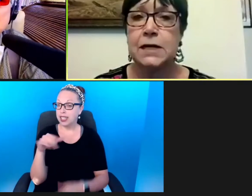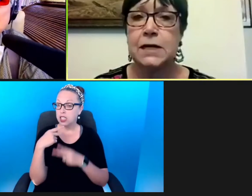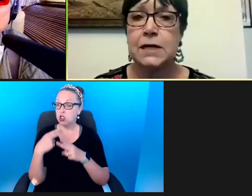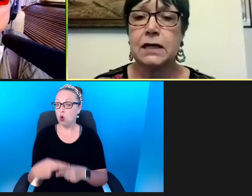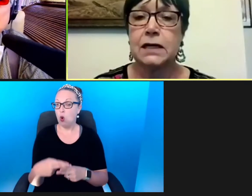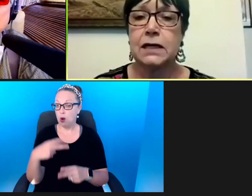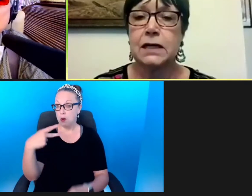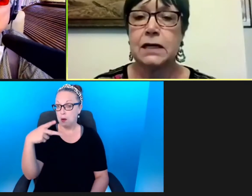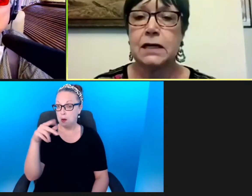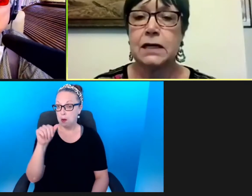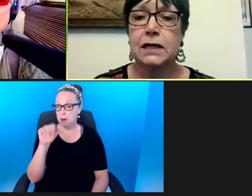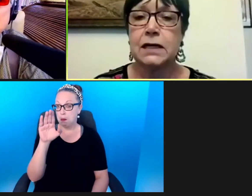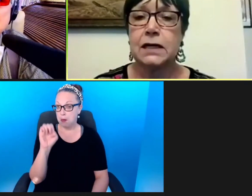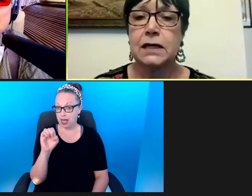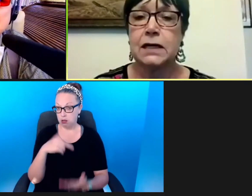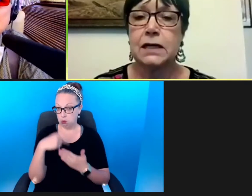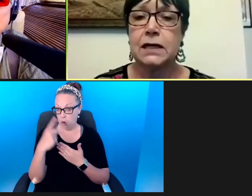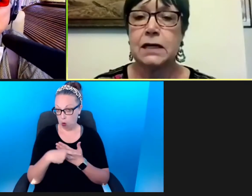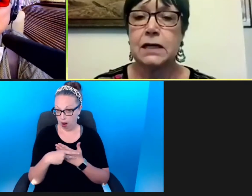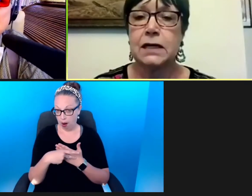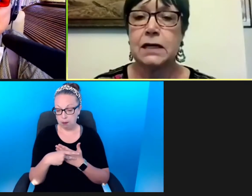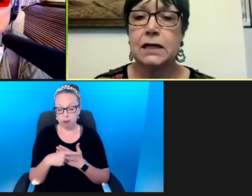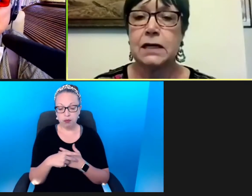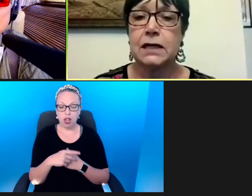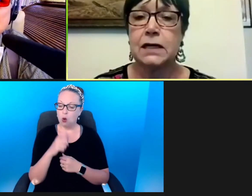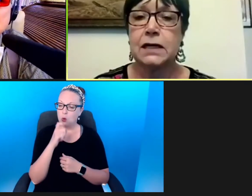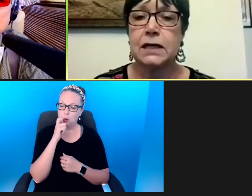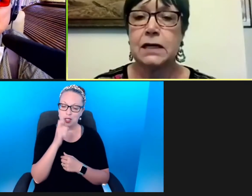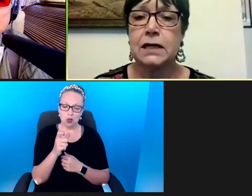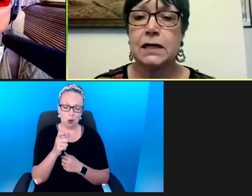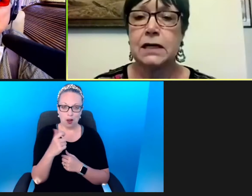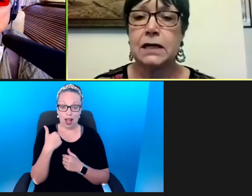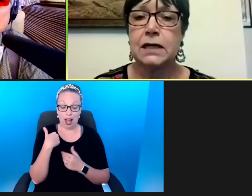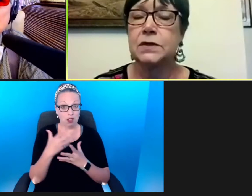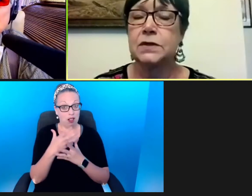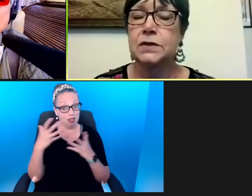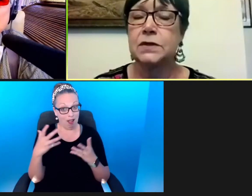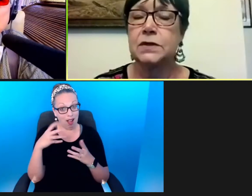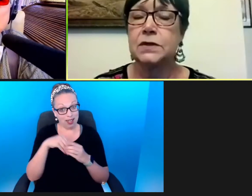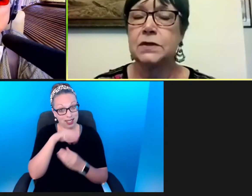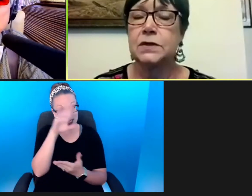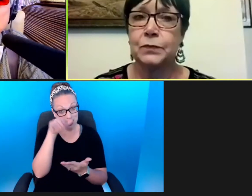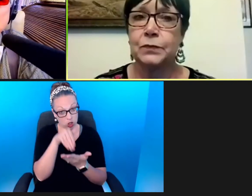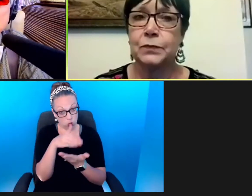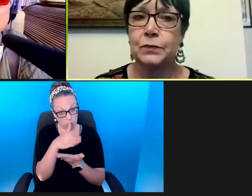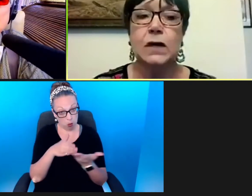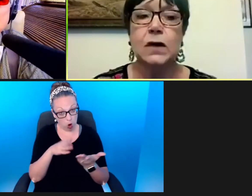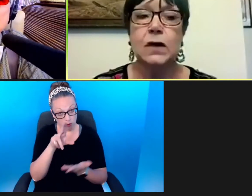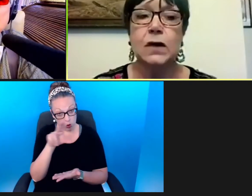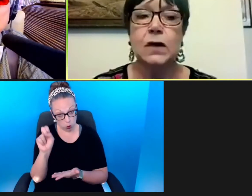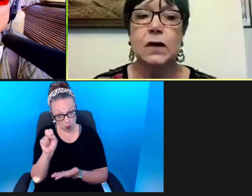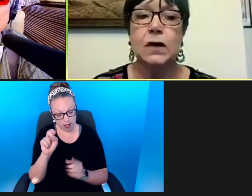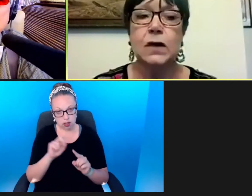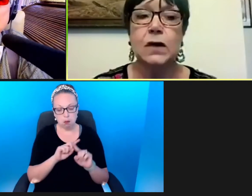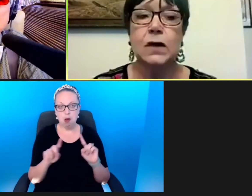program, and we don't have as many of them in the central part of the United States, but they're pretty